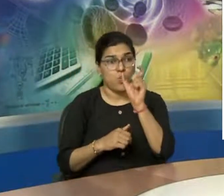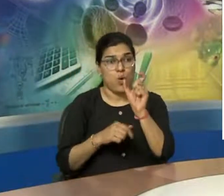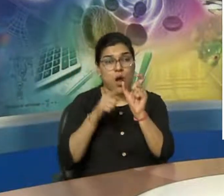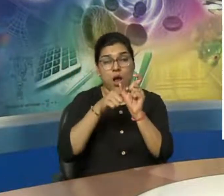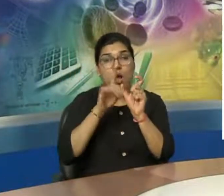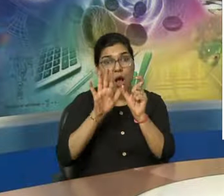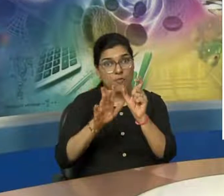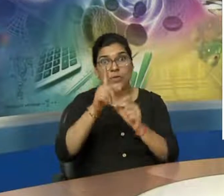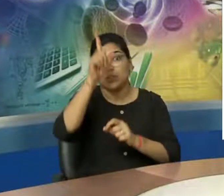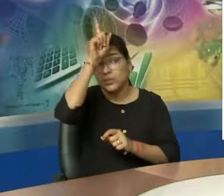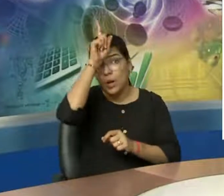And